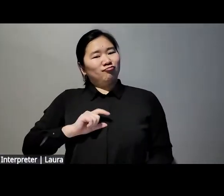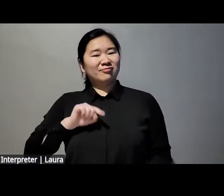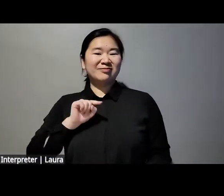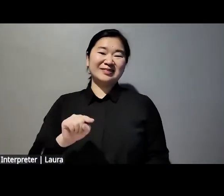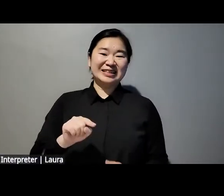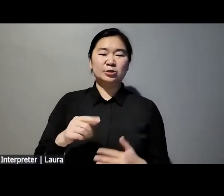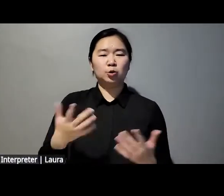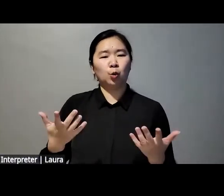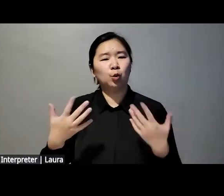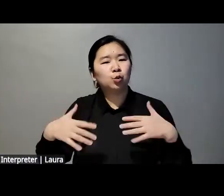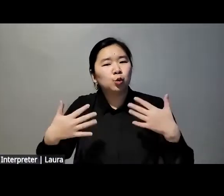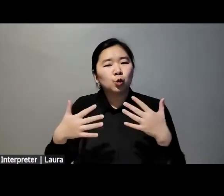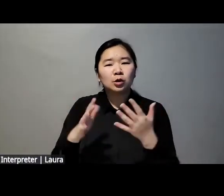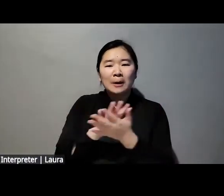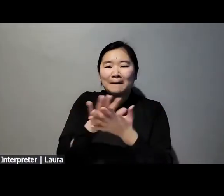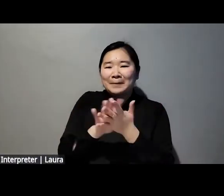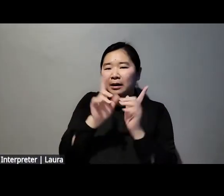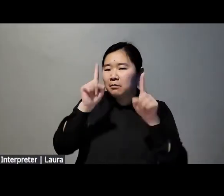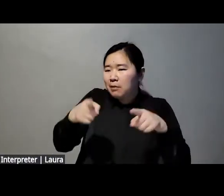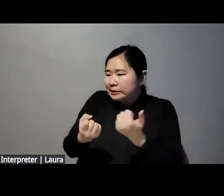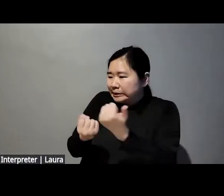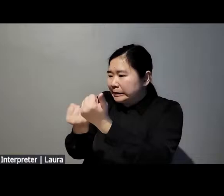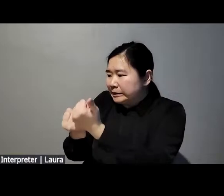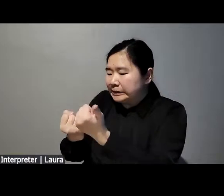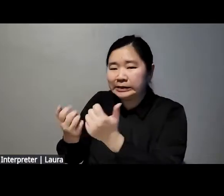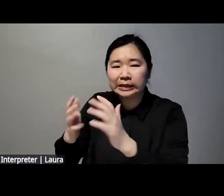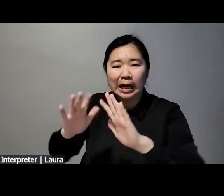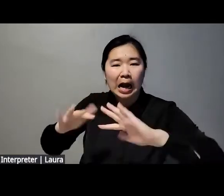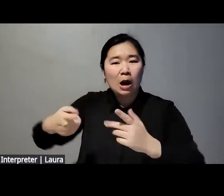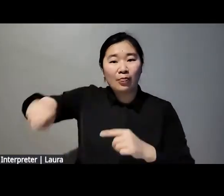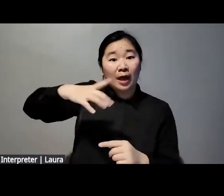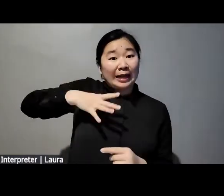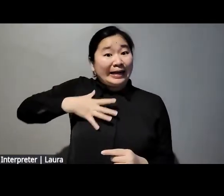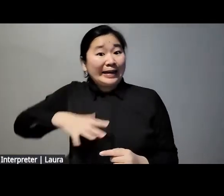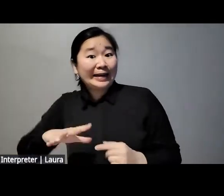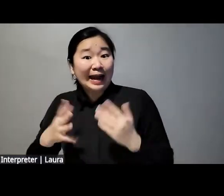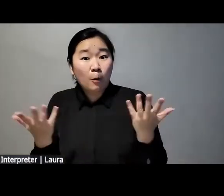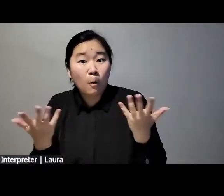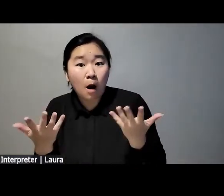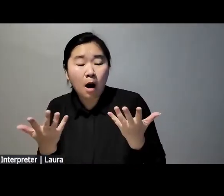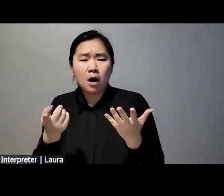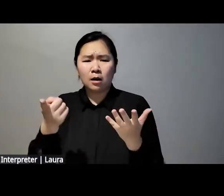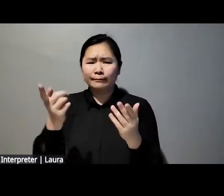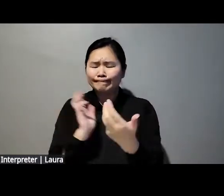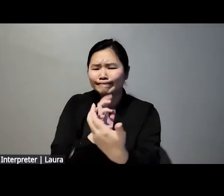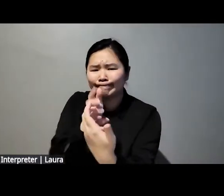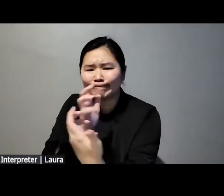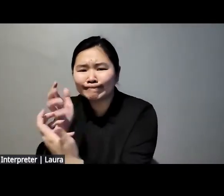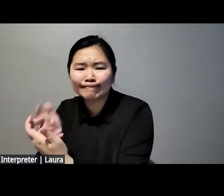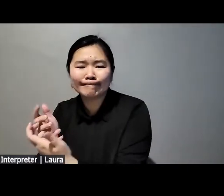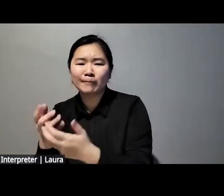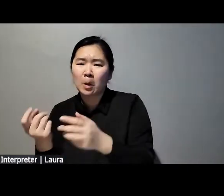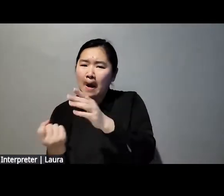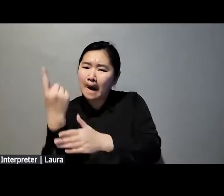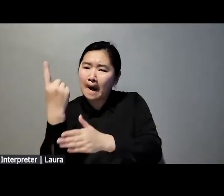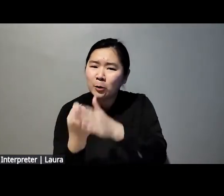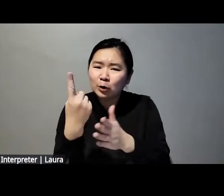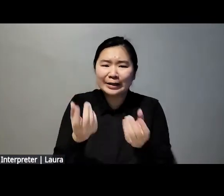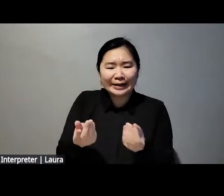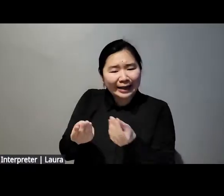different types of stigma and different levels of society, working with both people with disability and people